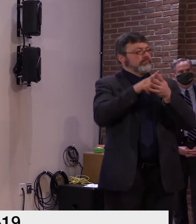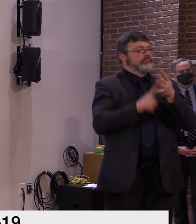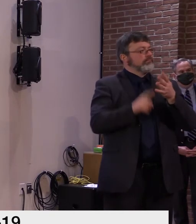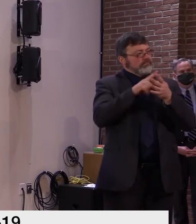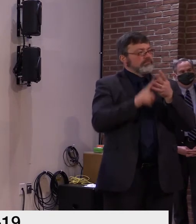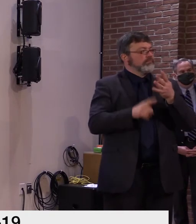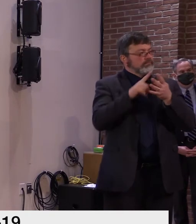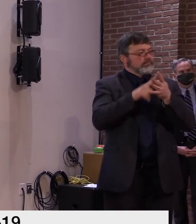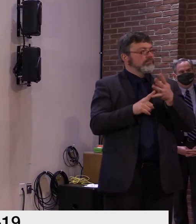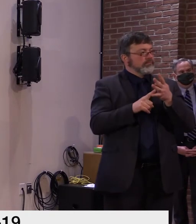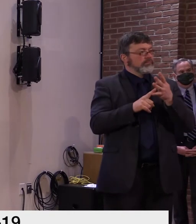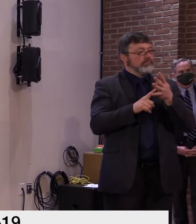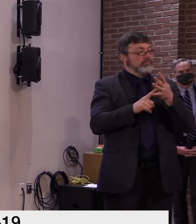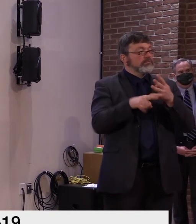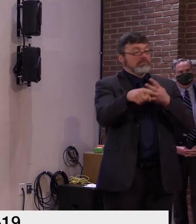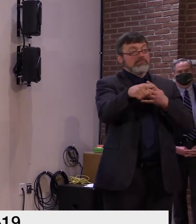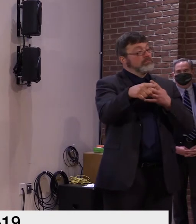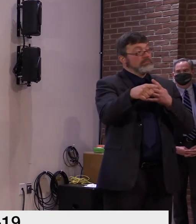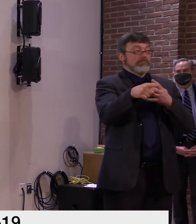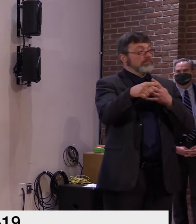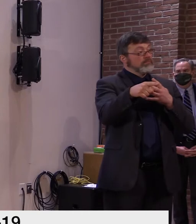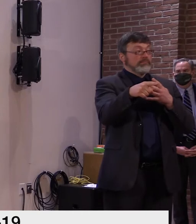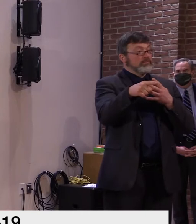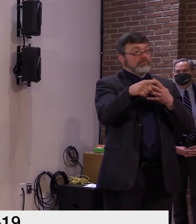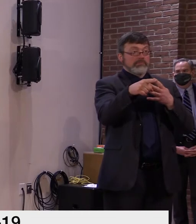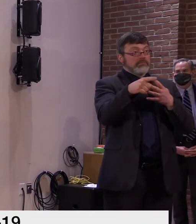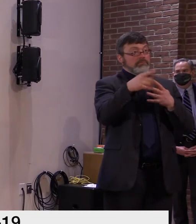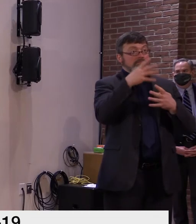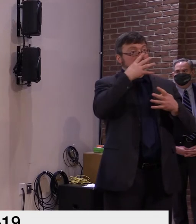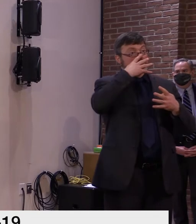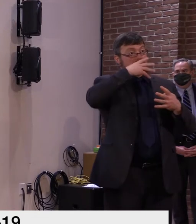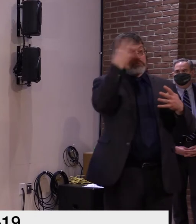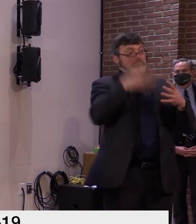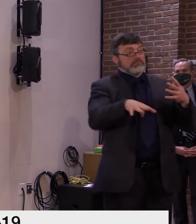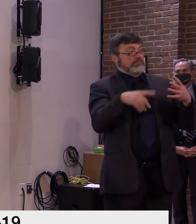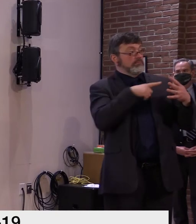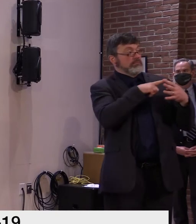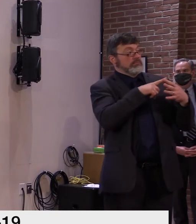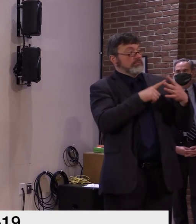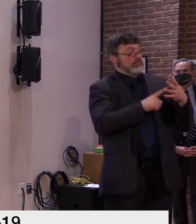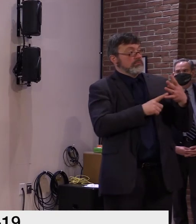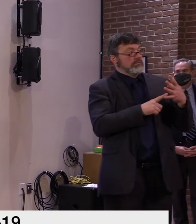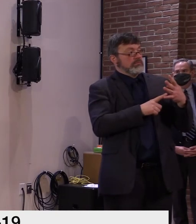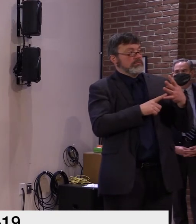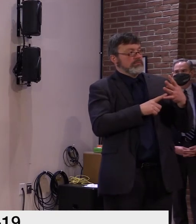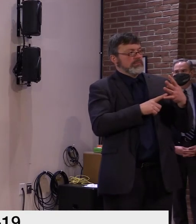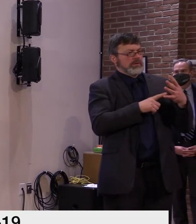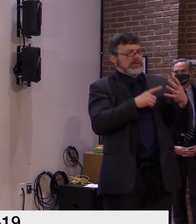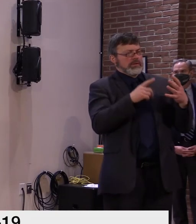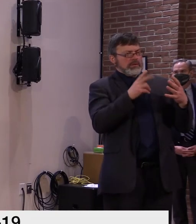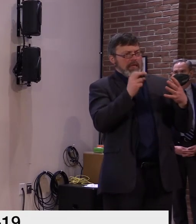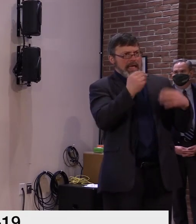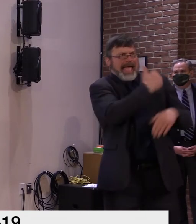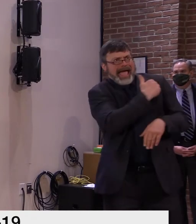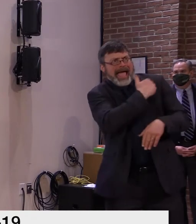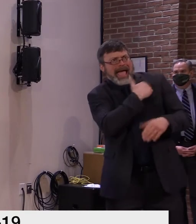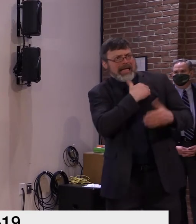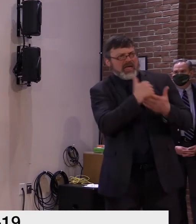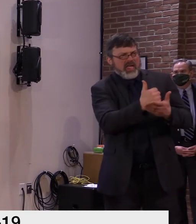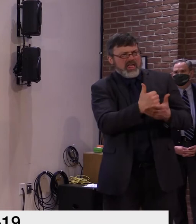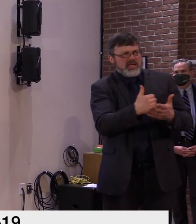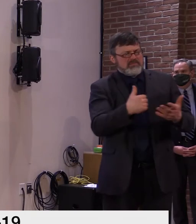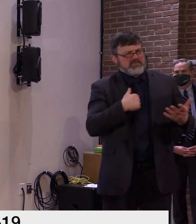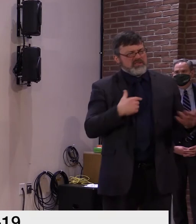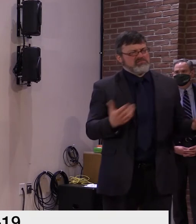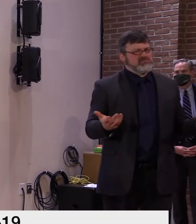influence on the rate of transmission. So we need to, until the vaccine is fully available to